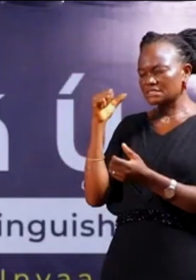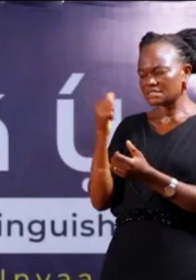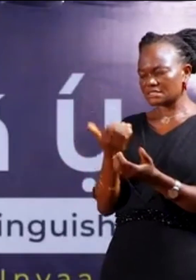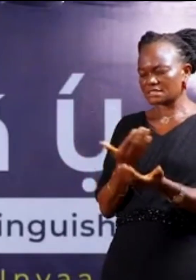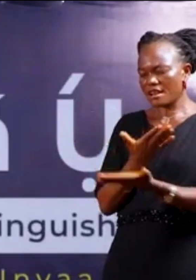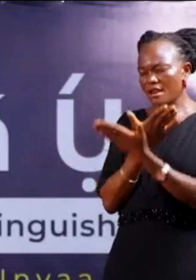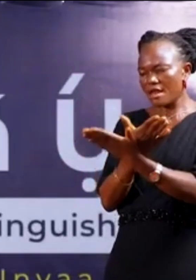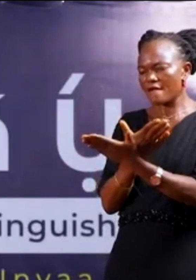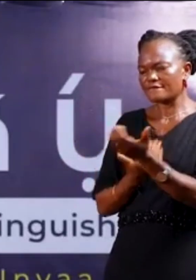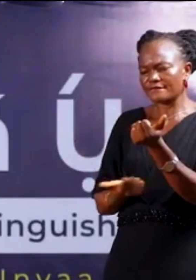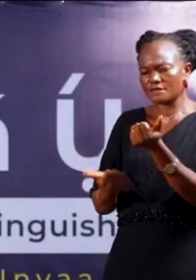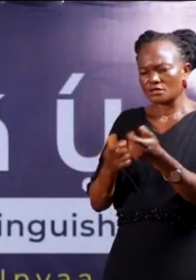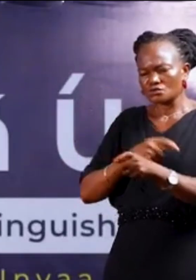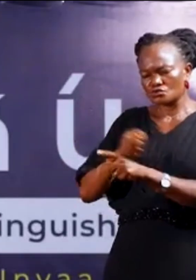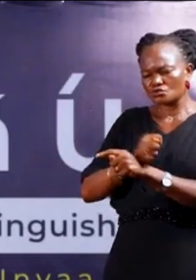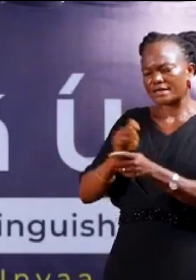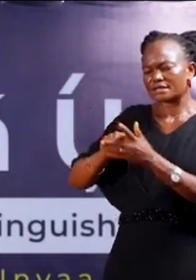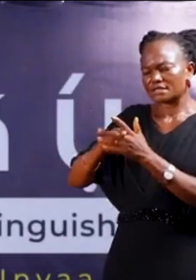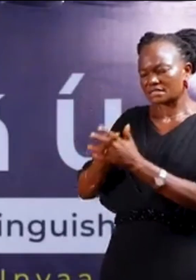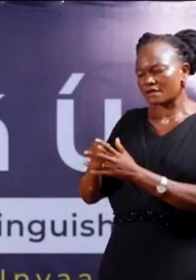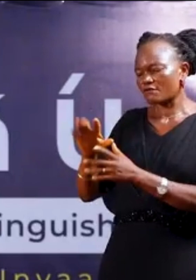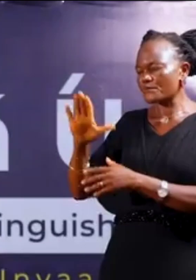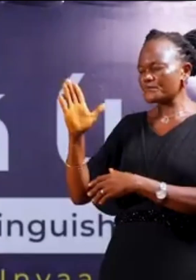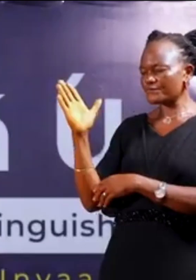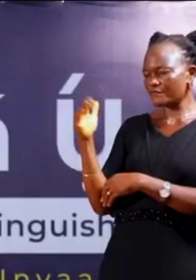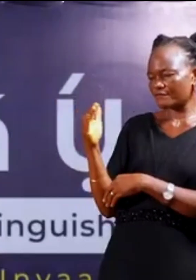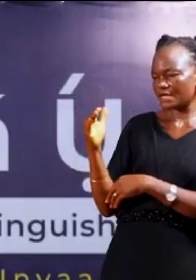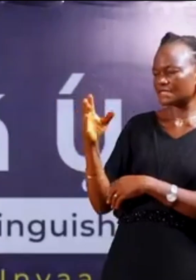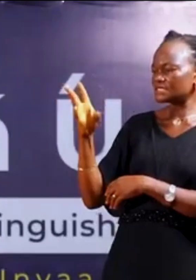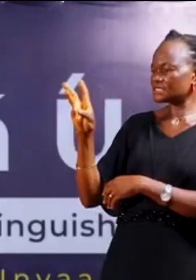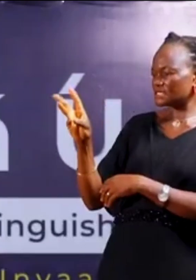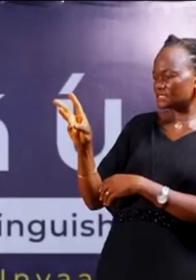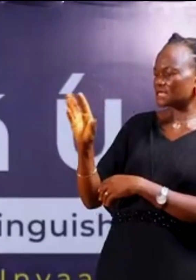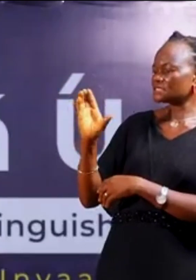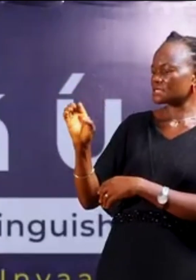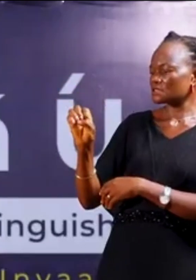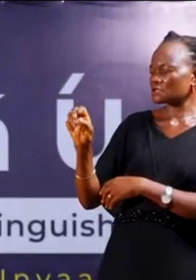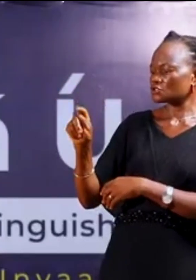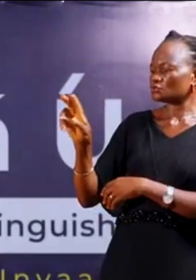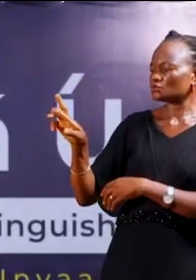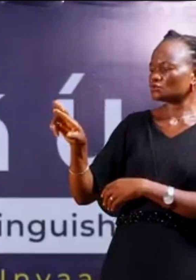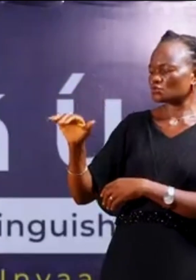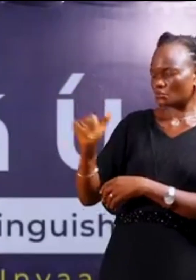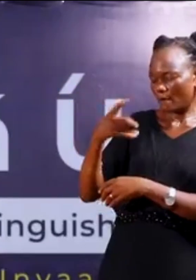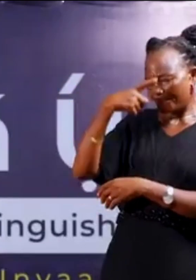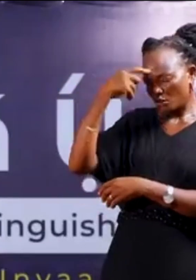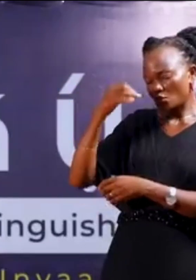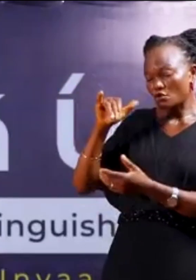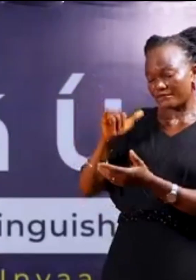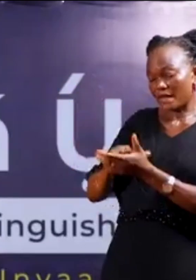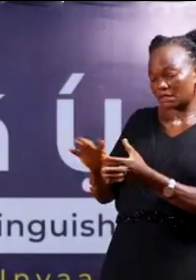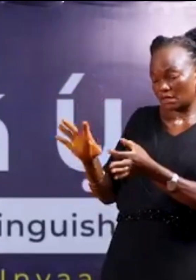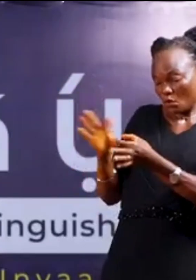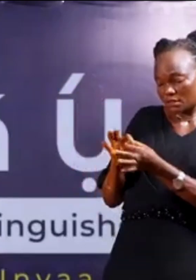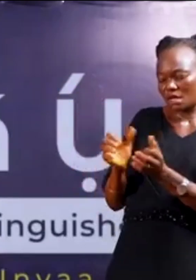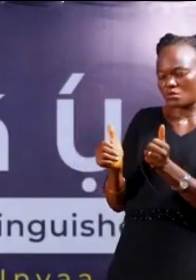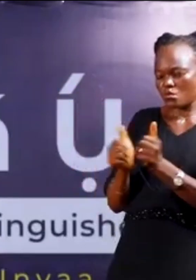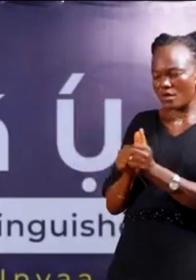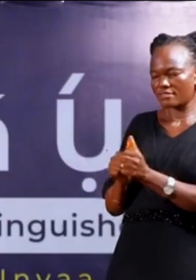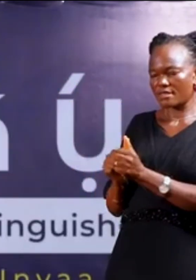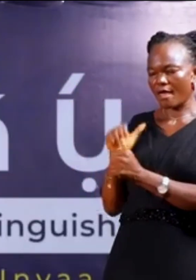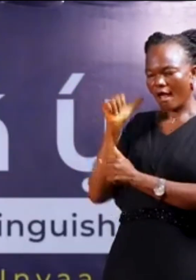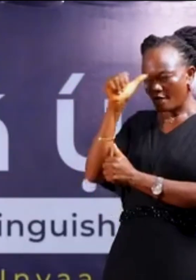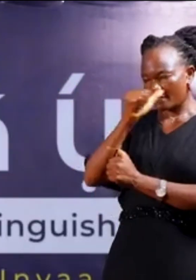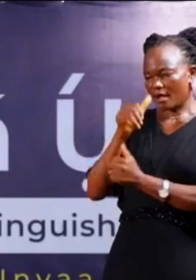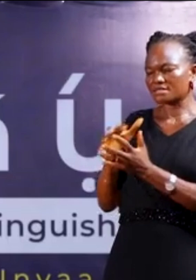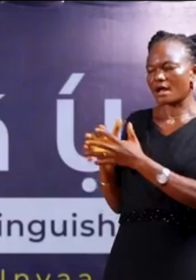began from the 15th, 16th century due to this contact between Africans and Europeans. Why